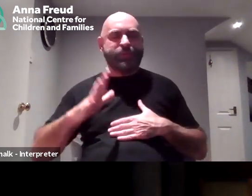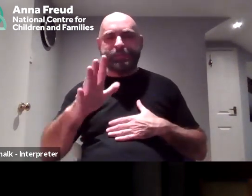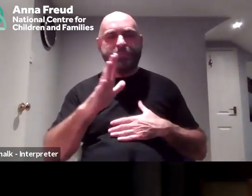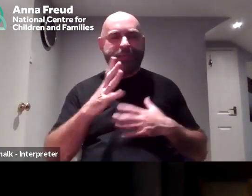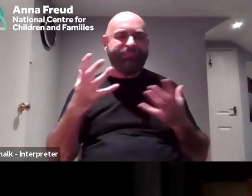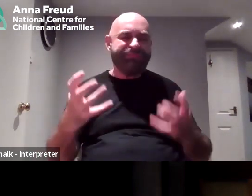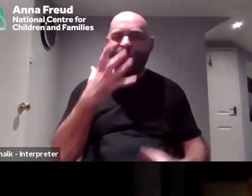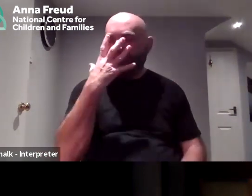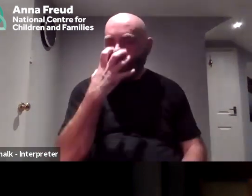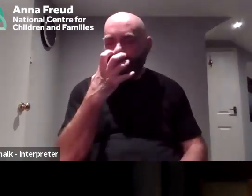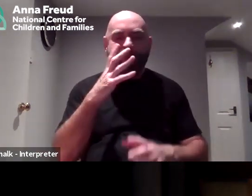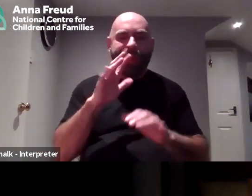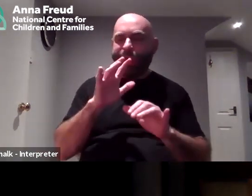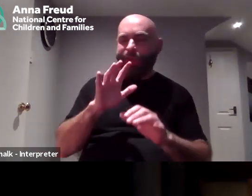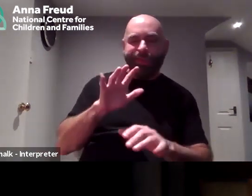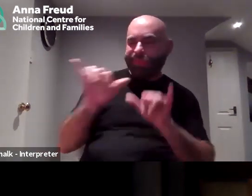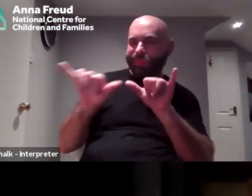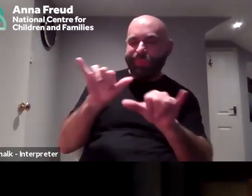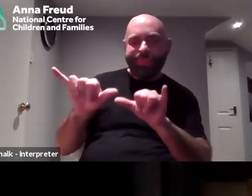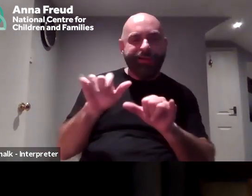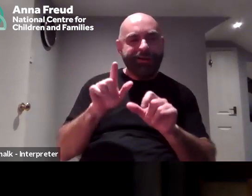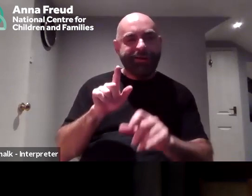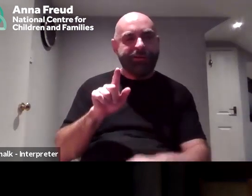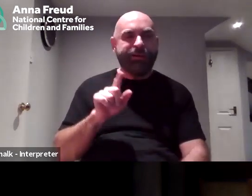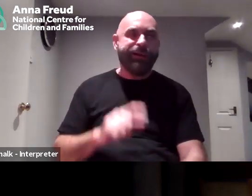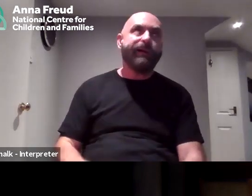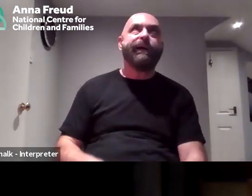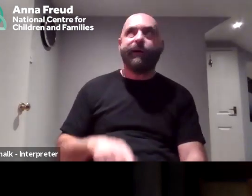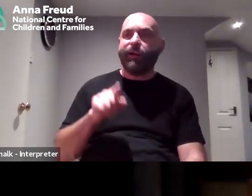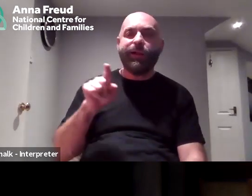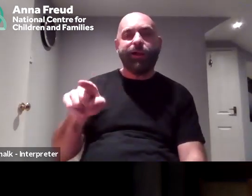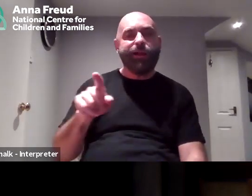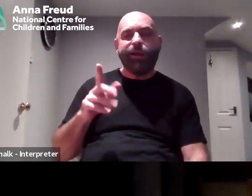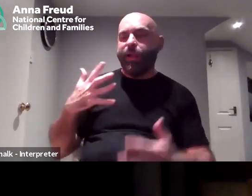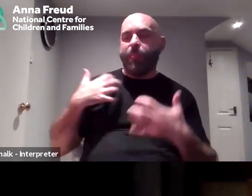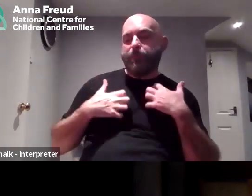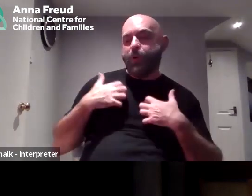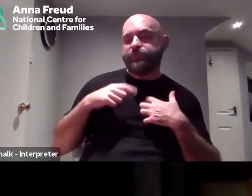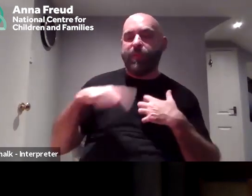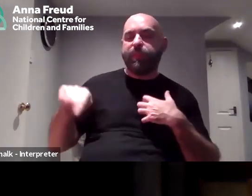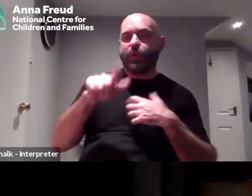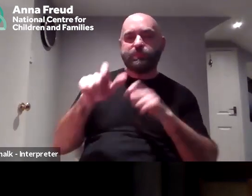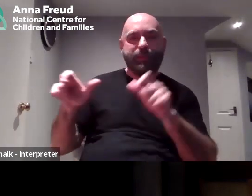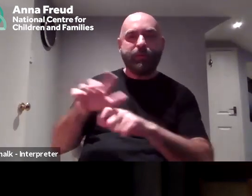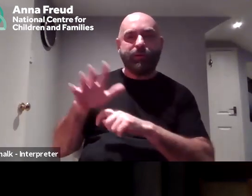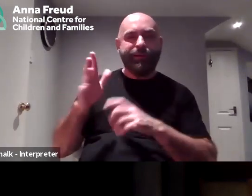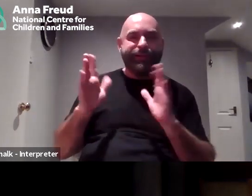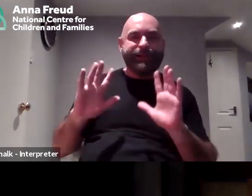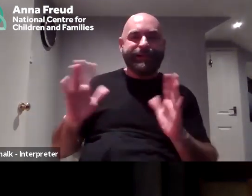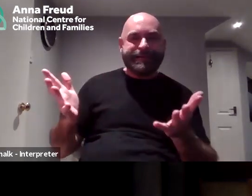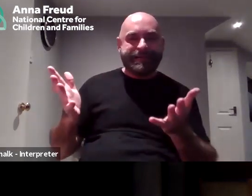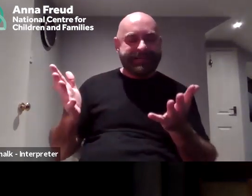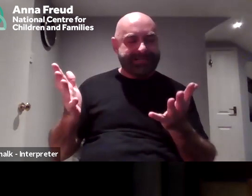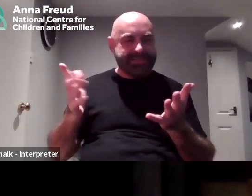miserable, grisly cynic to say, oh, the motivation behind those young people is somehow